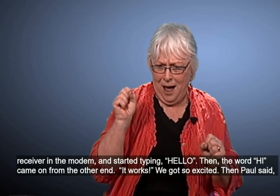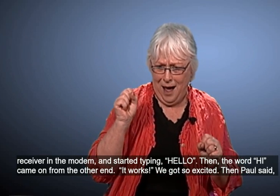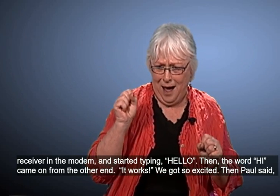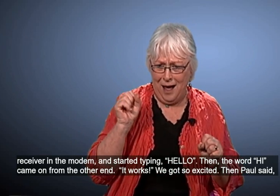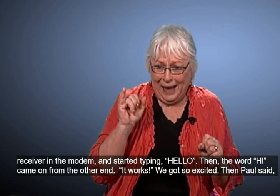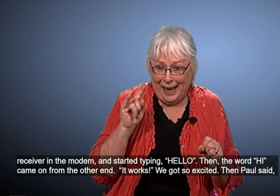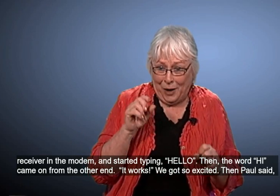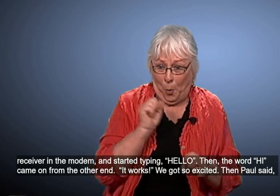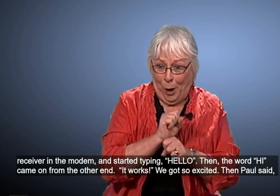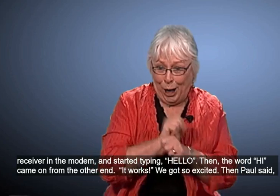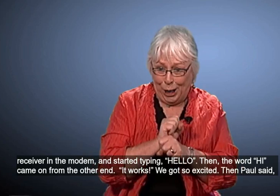It works!